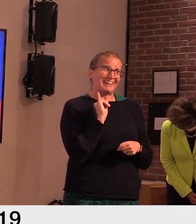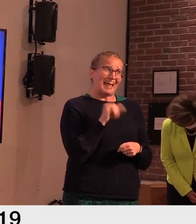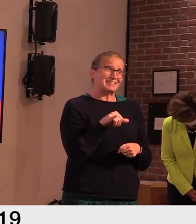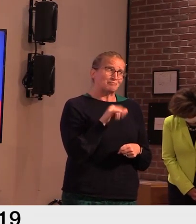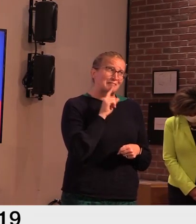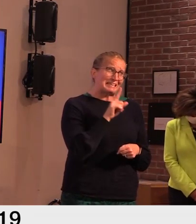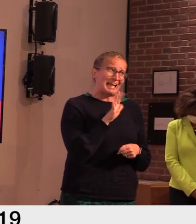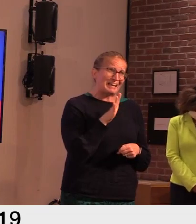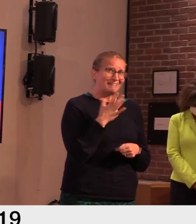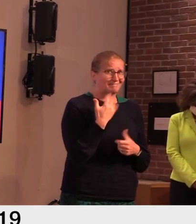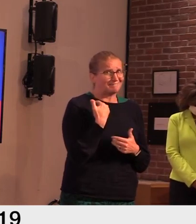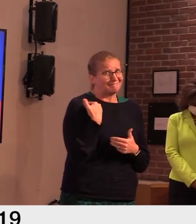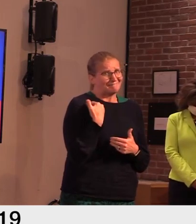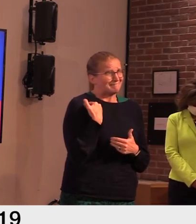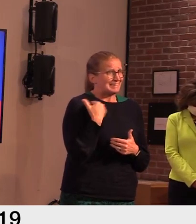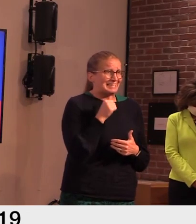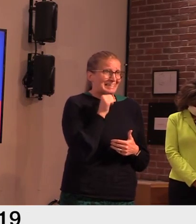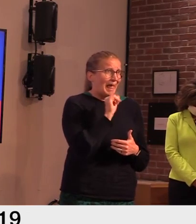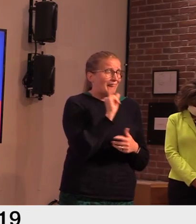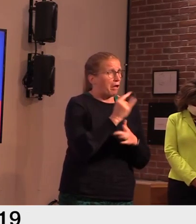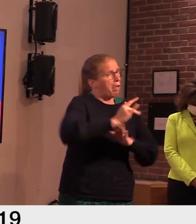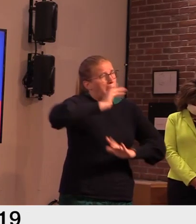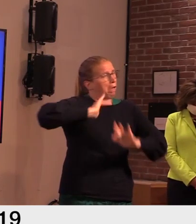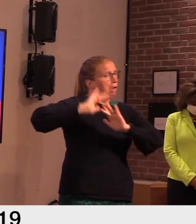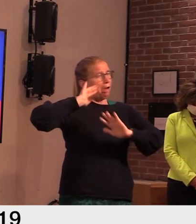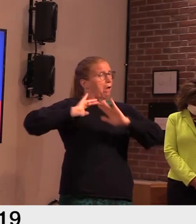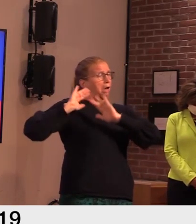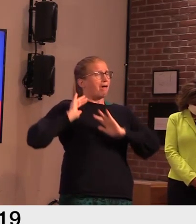respects. That's just, you know,